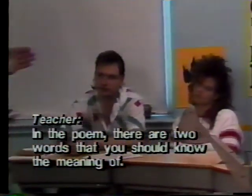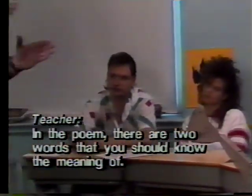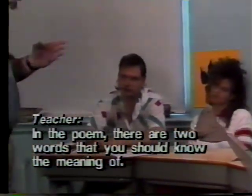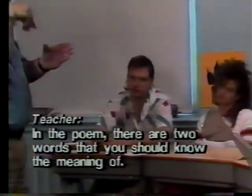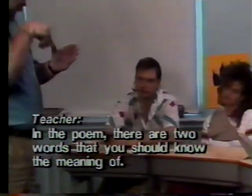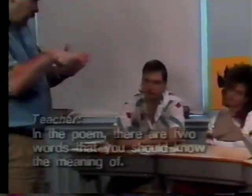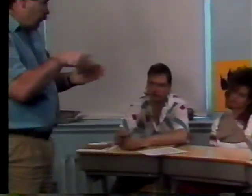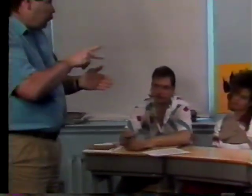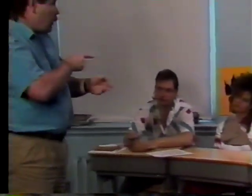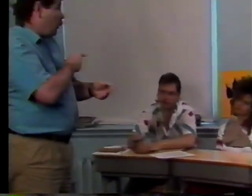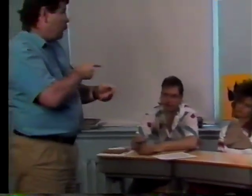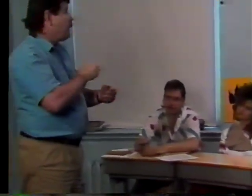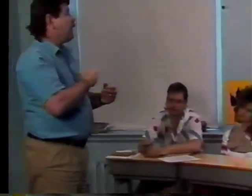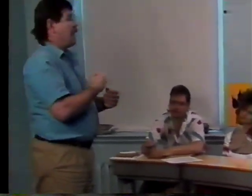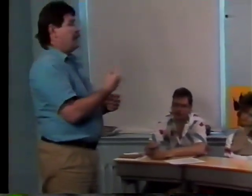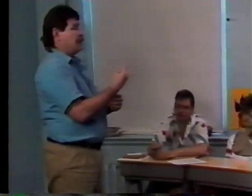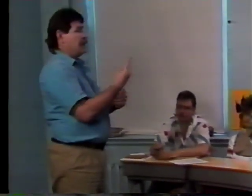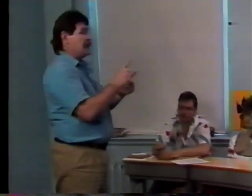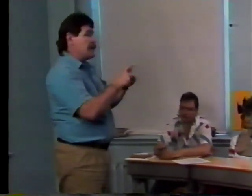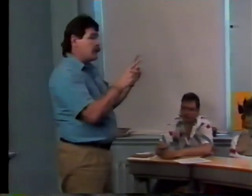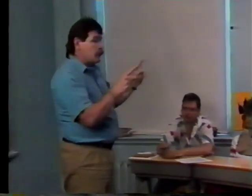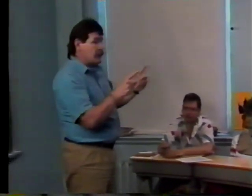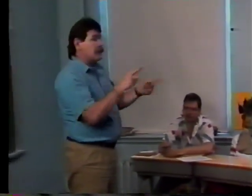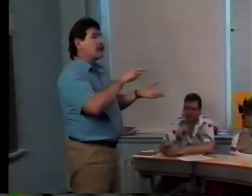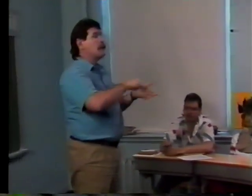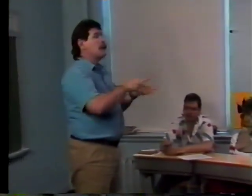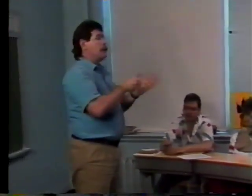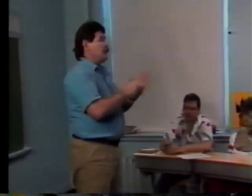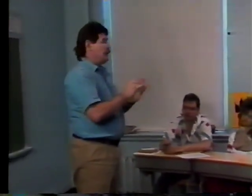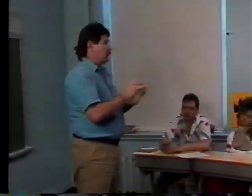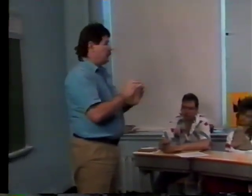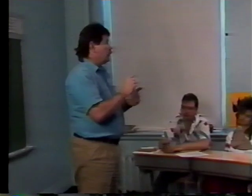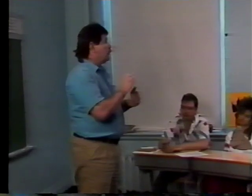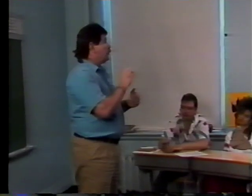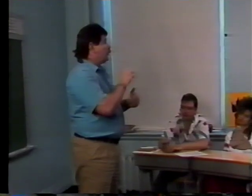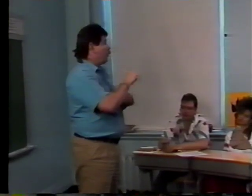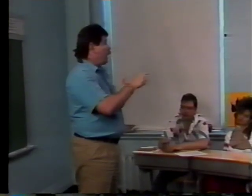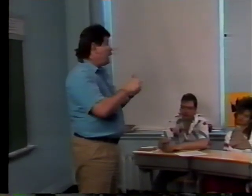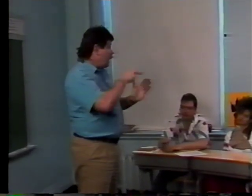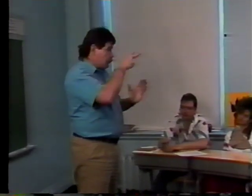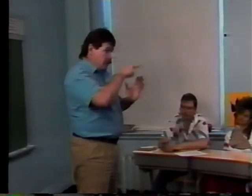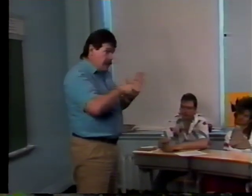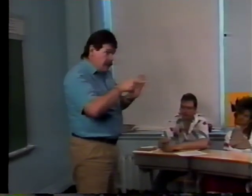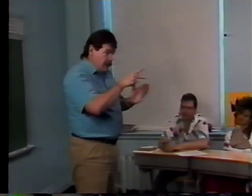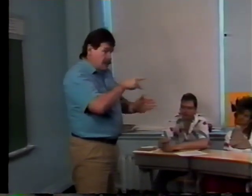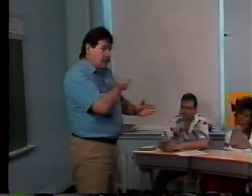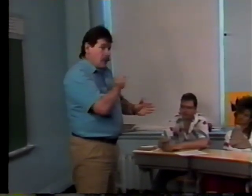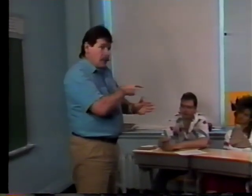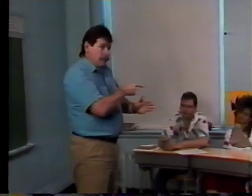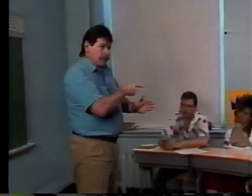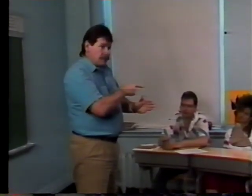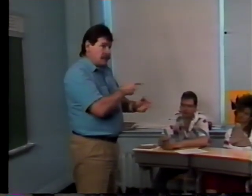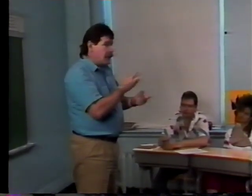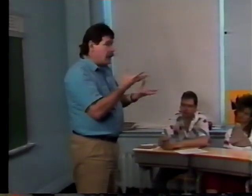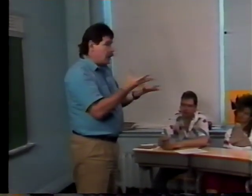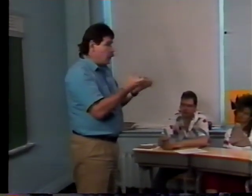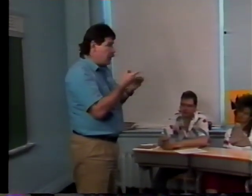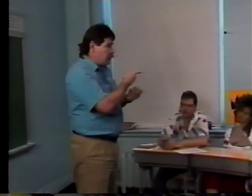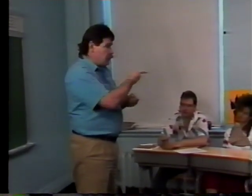But in this poem, they have different meanings. So when I read the poem, I want you